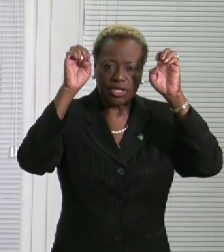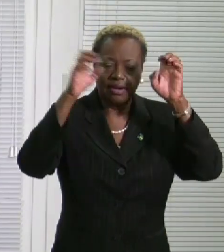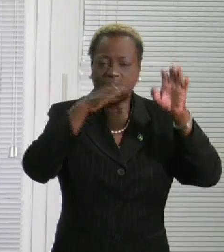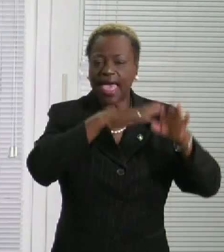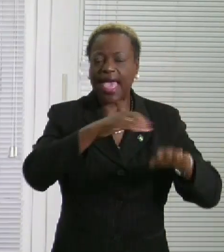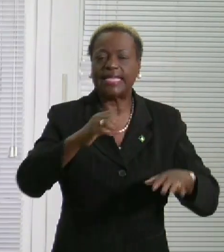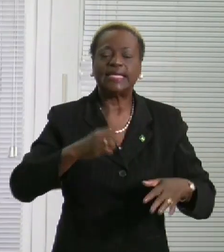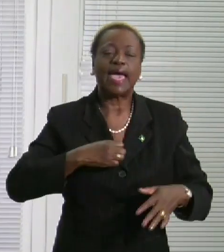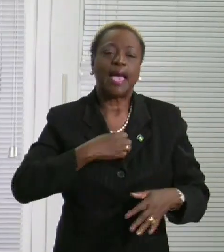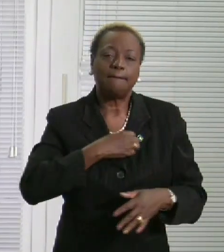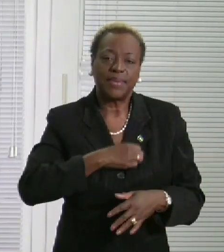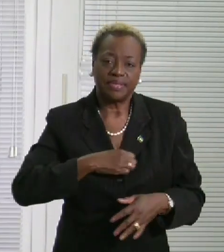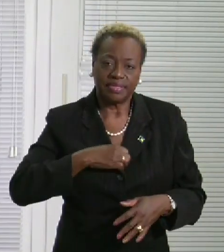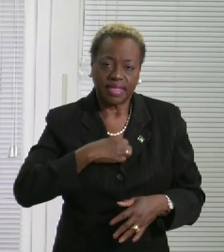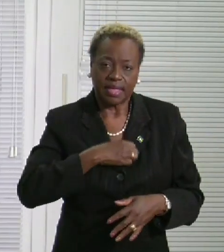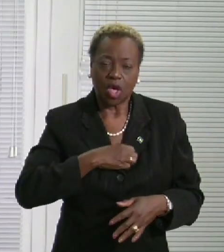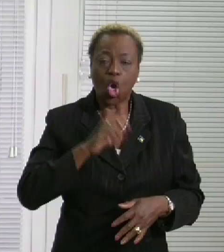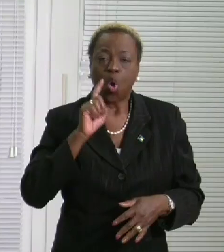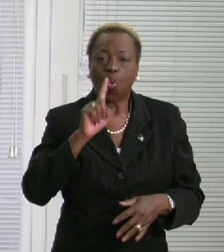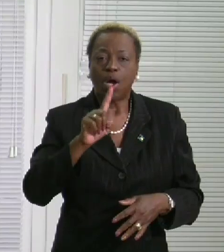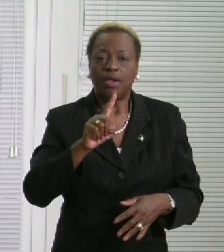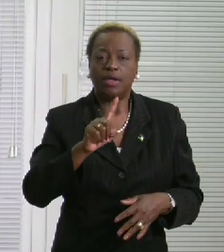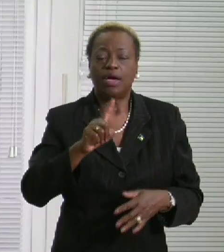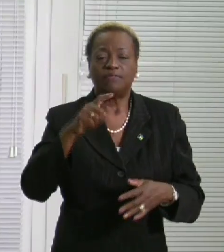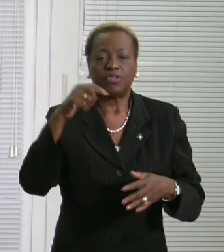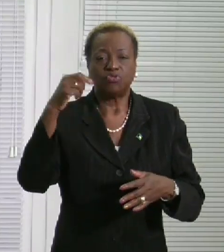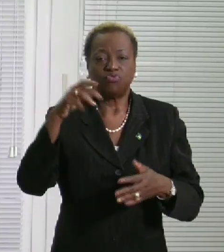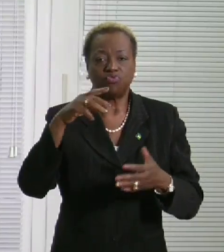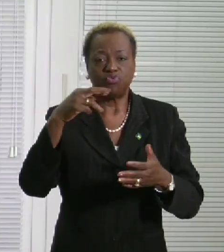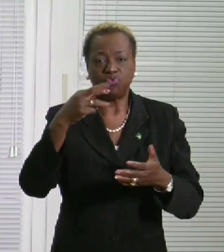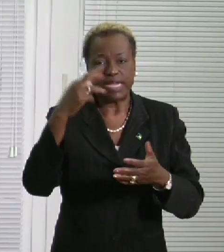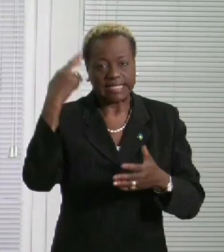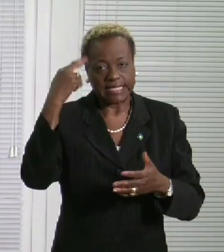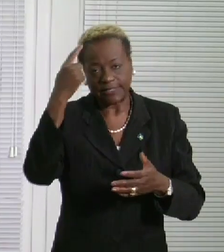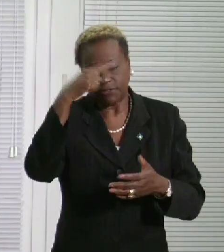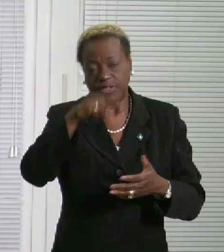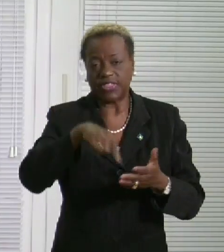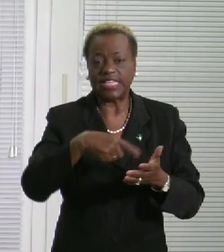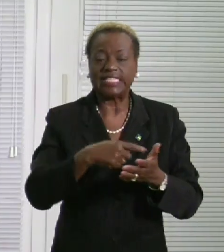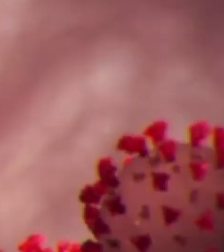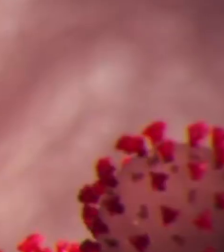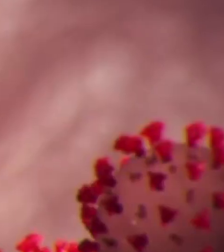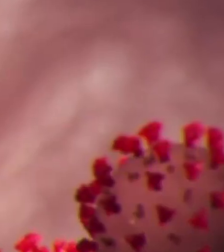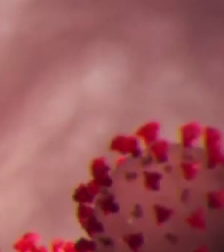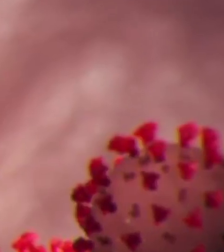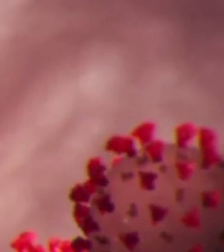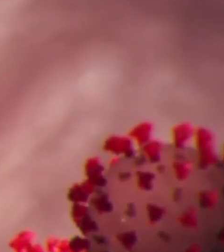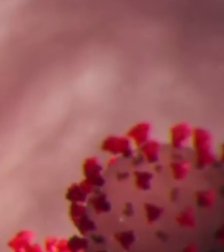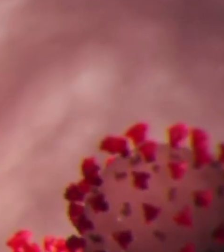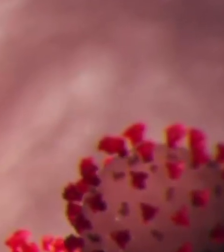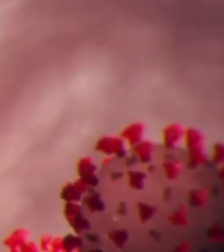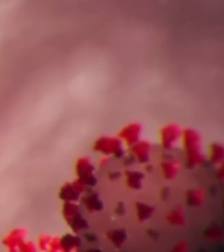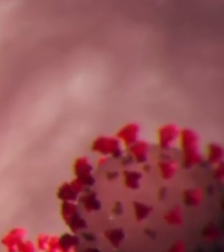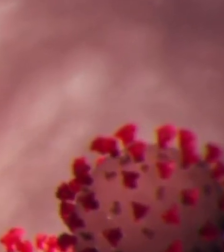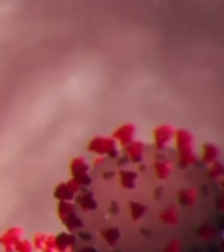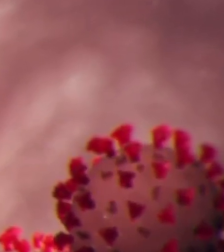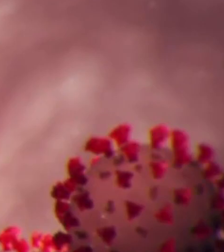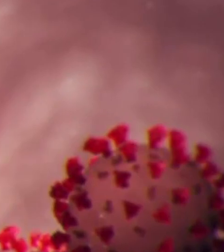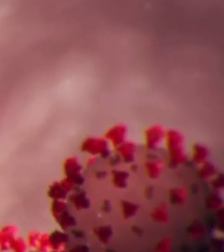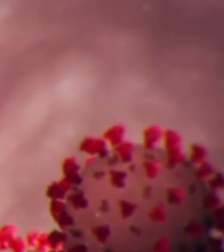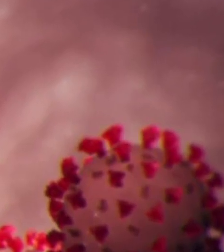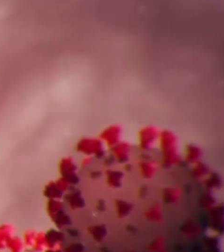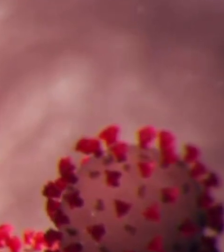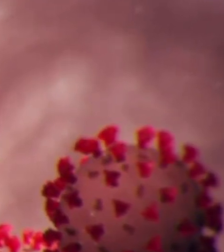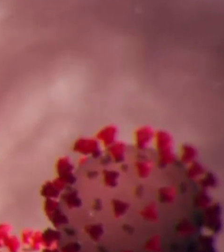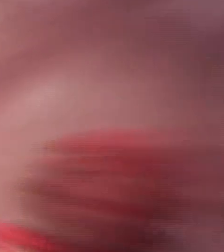empathy. One of the purposes of these sessions is to educate and to inform. This virus does not jump